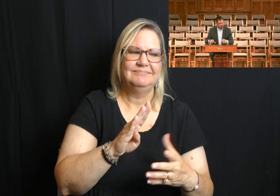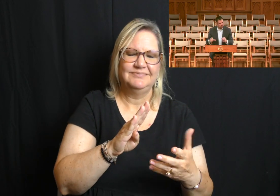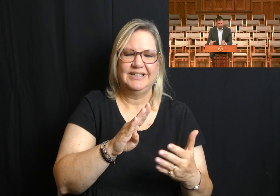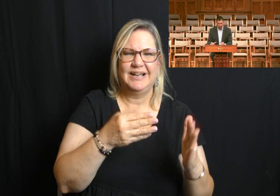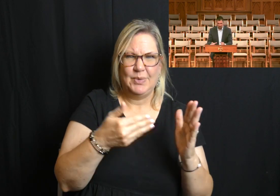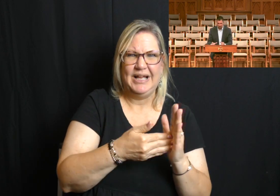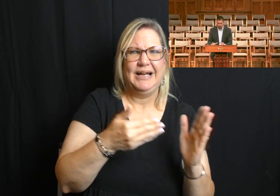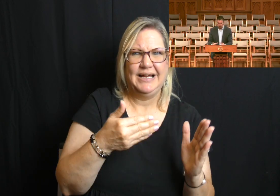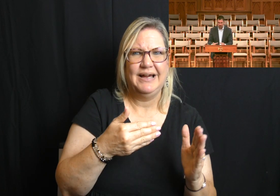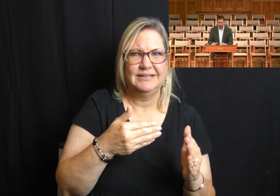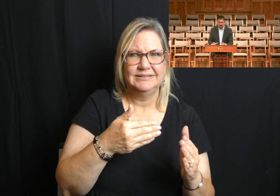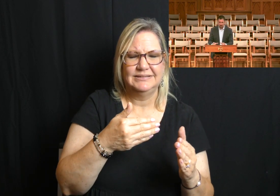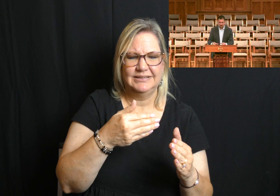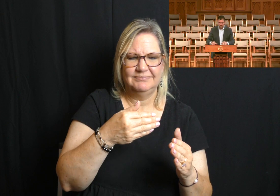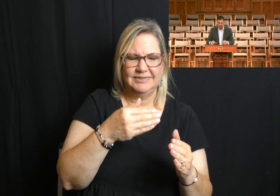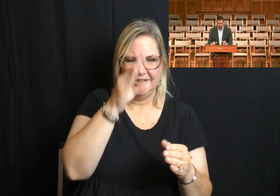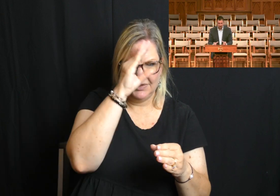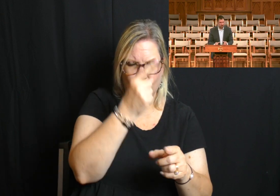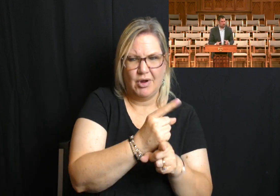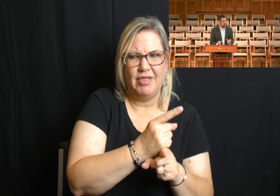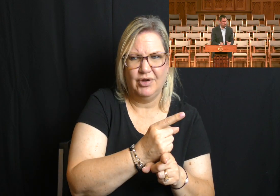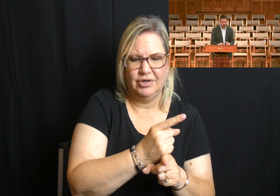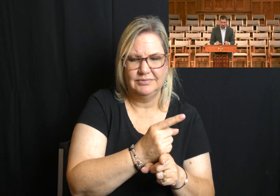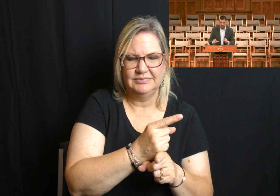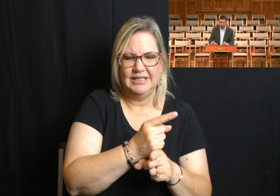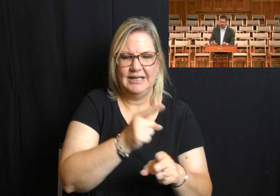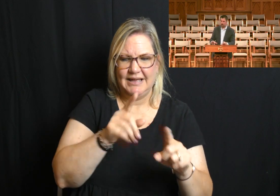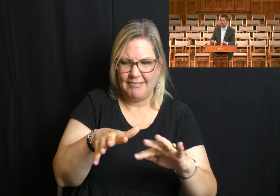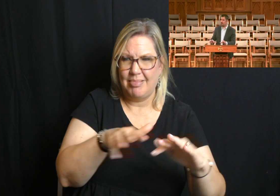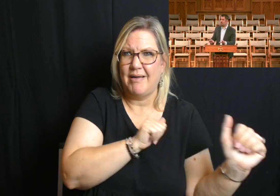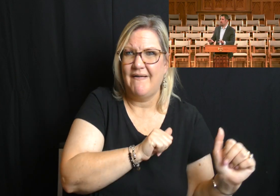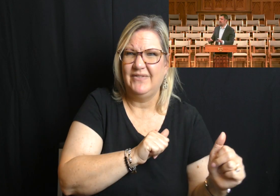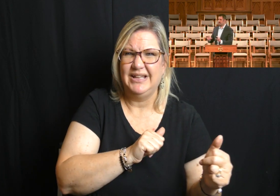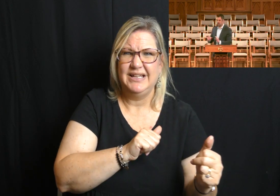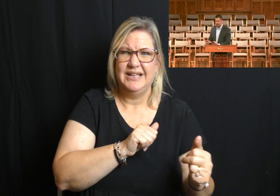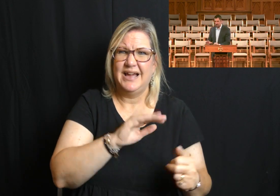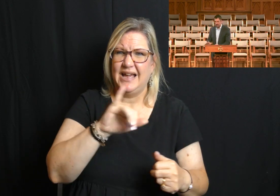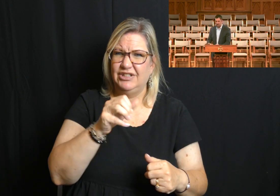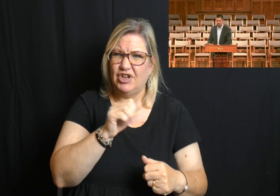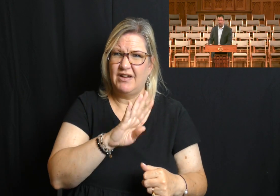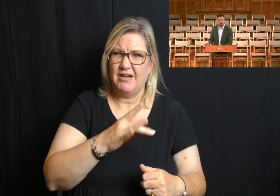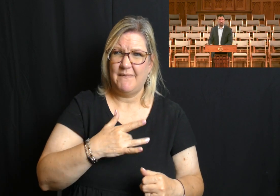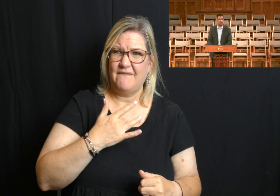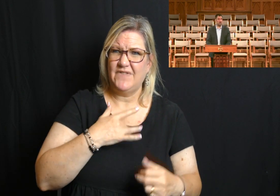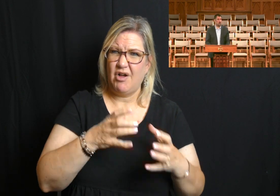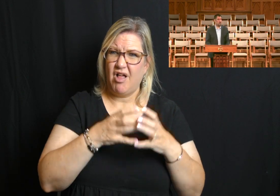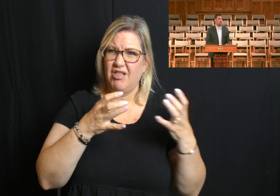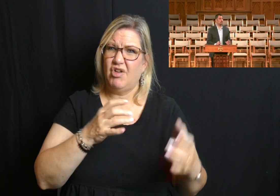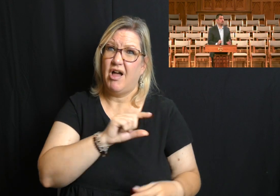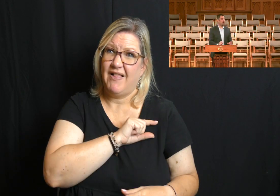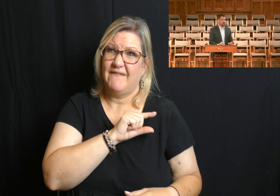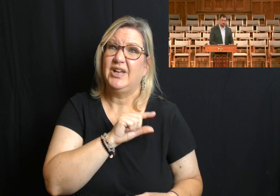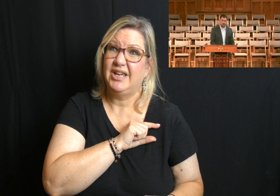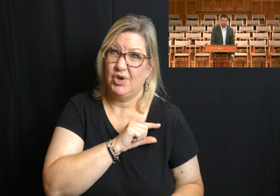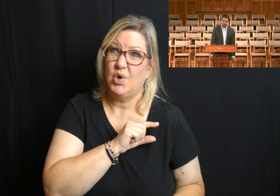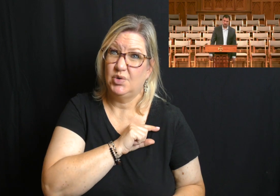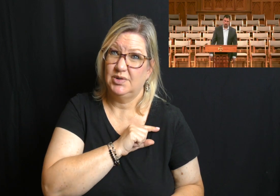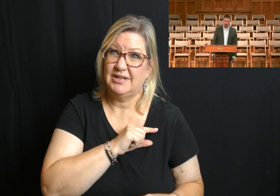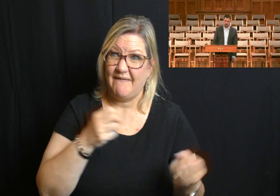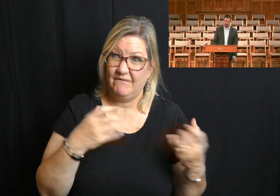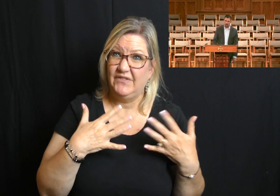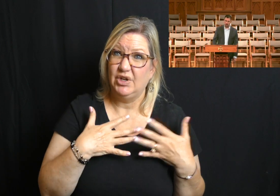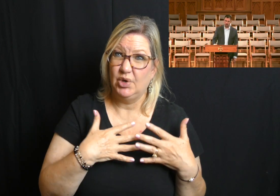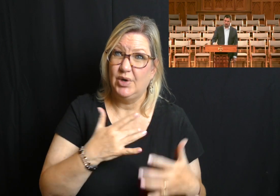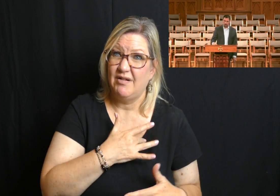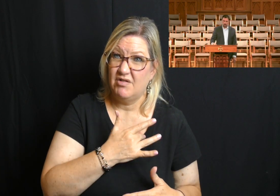He was separated for a long time. He's carrying with him the burden of guilt and expectations of what is to come and a lot of fear in his